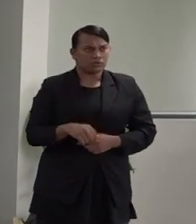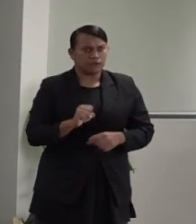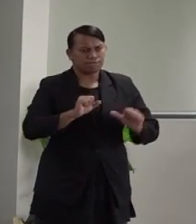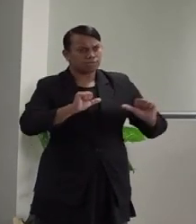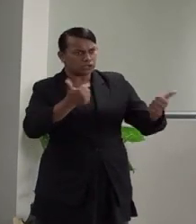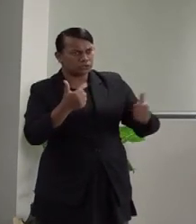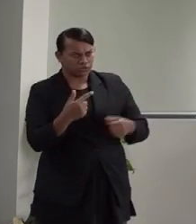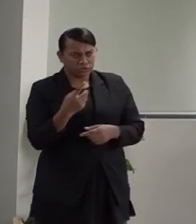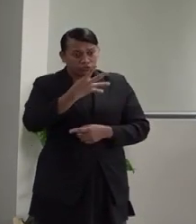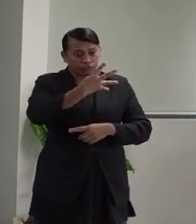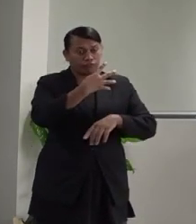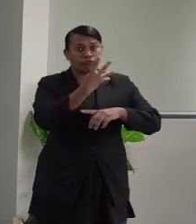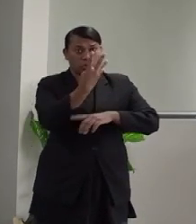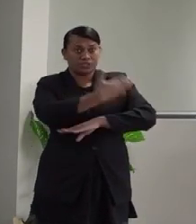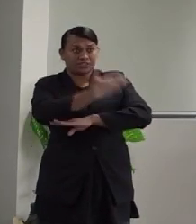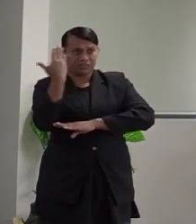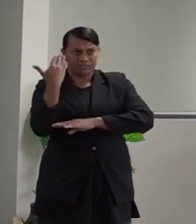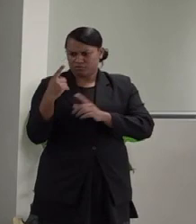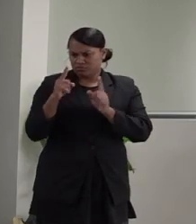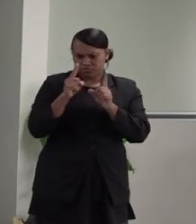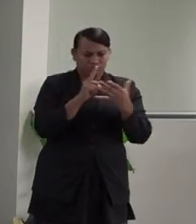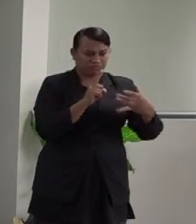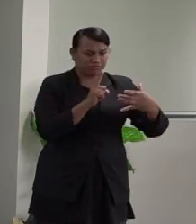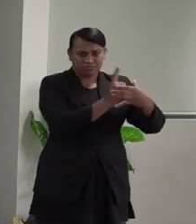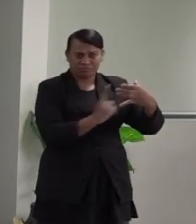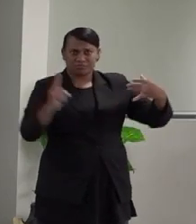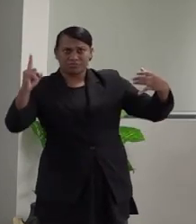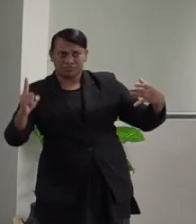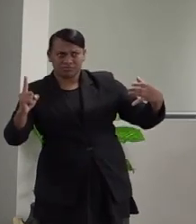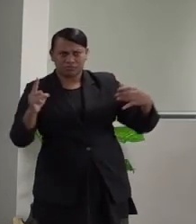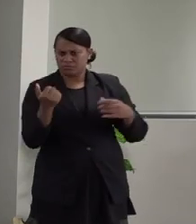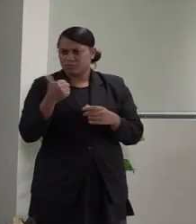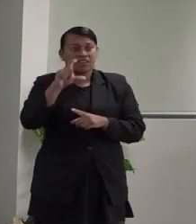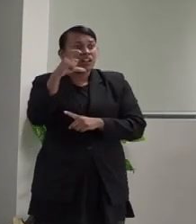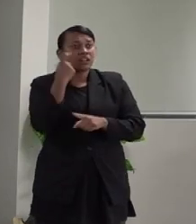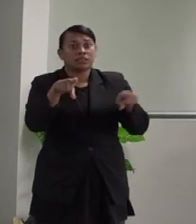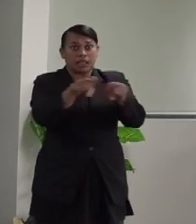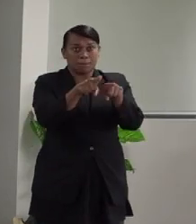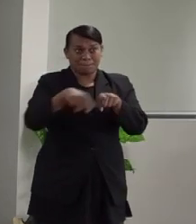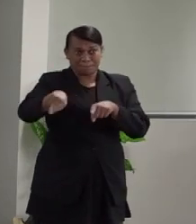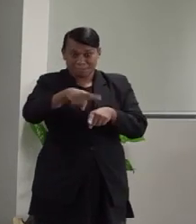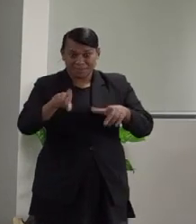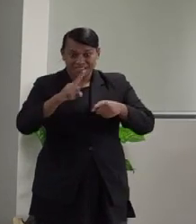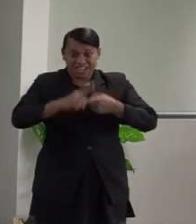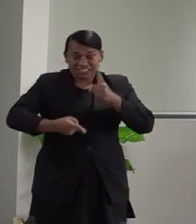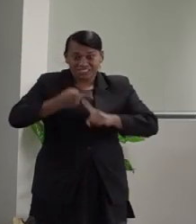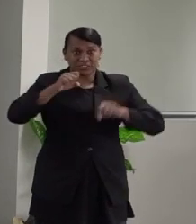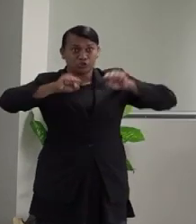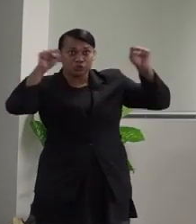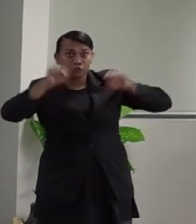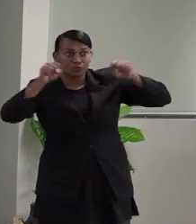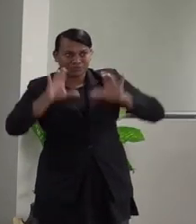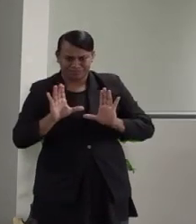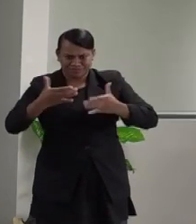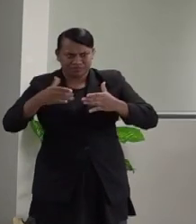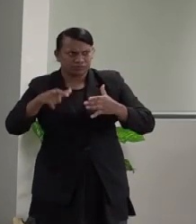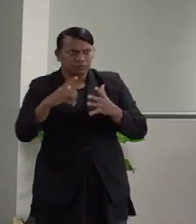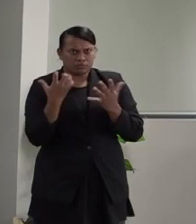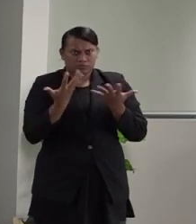self-quarantine, one of the class members, a 31-year-old woman, began displaying symptoms during the Zumba